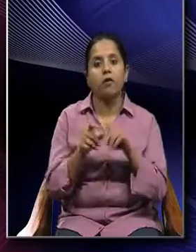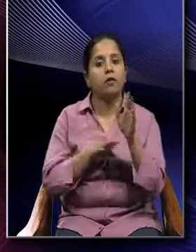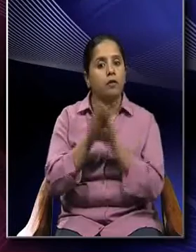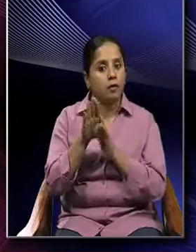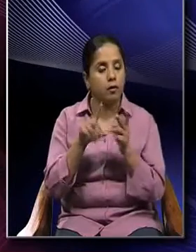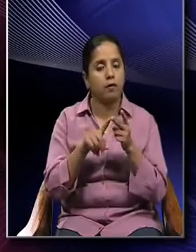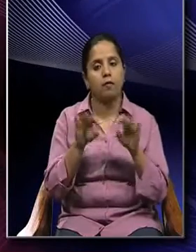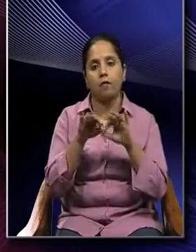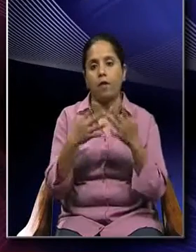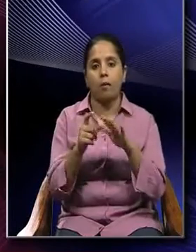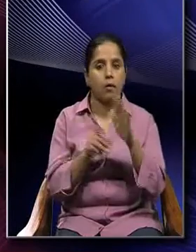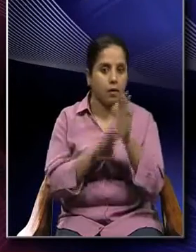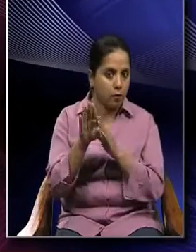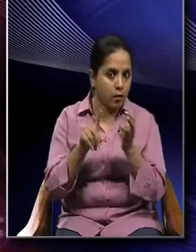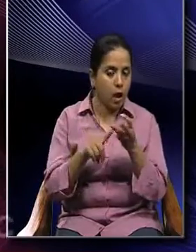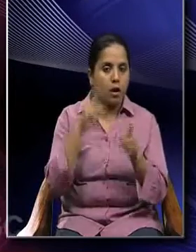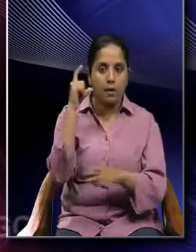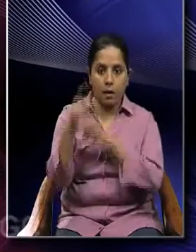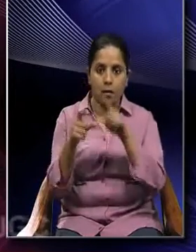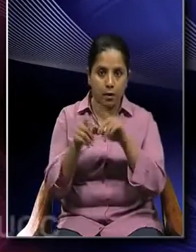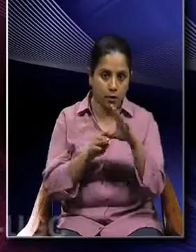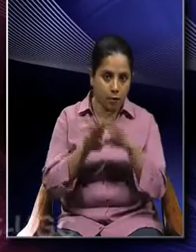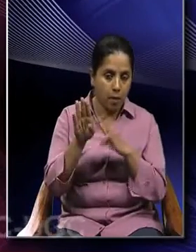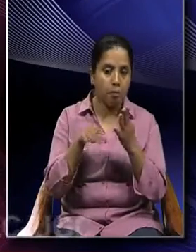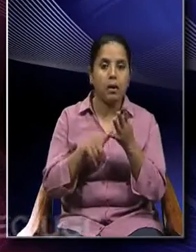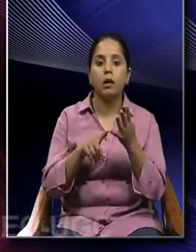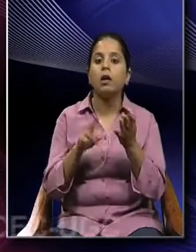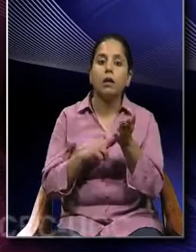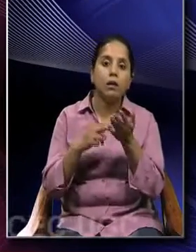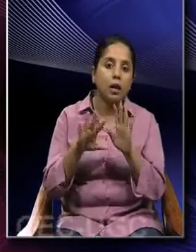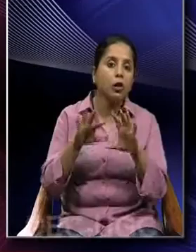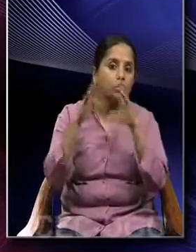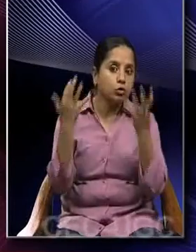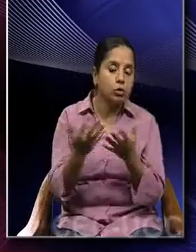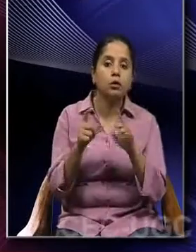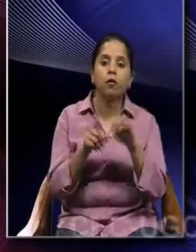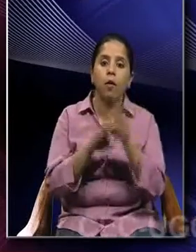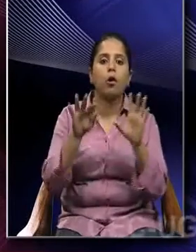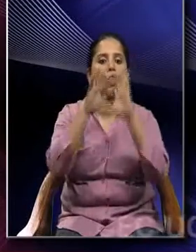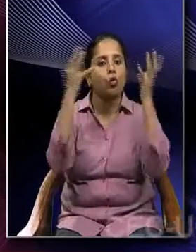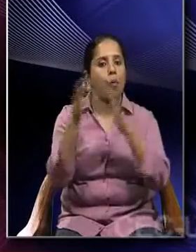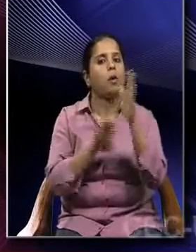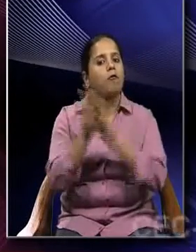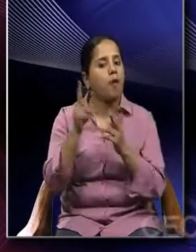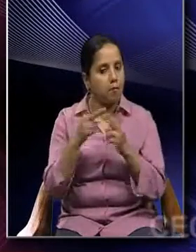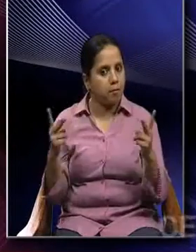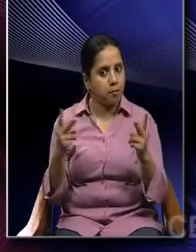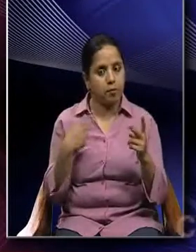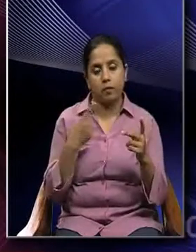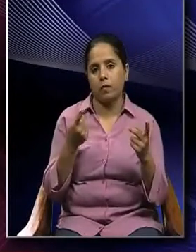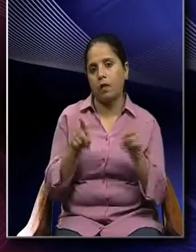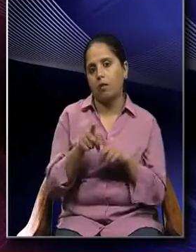family development, corporate development, nations development, and global development. So my dear learners, we